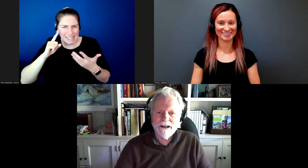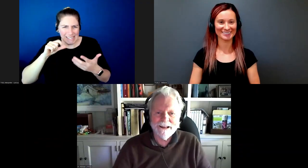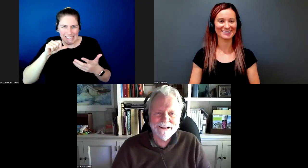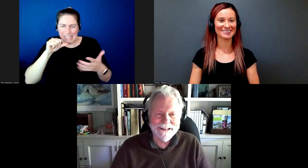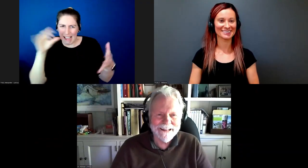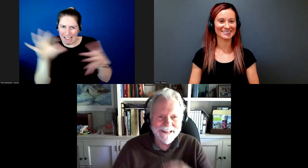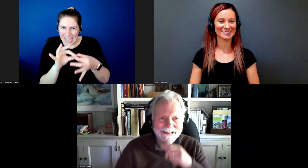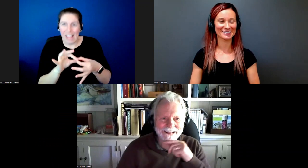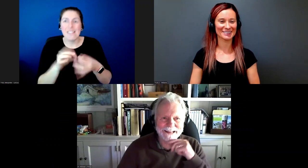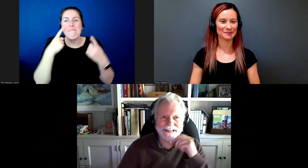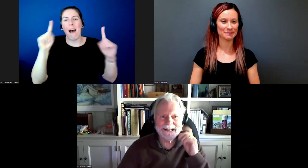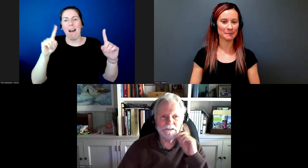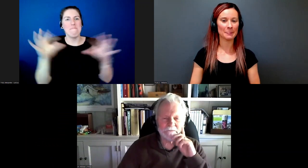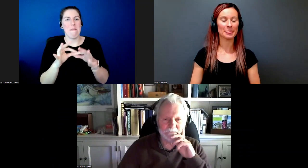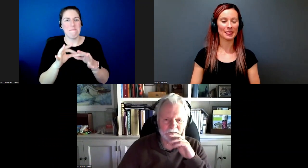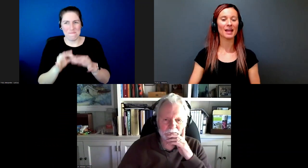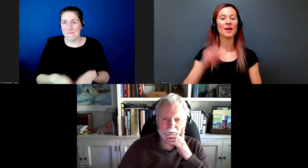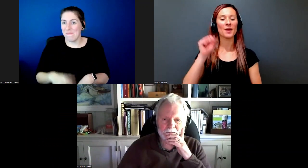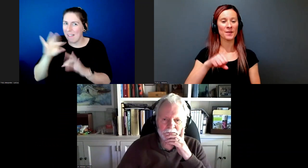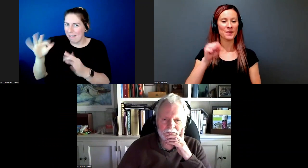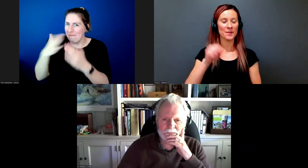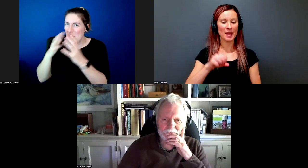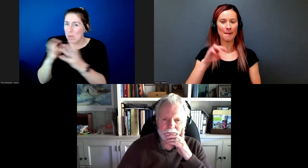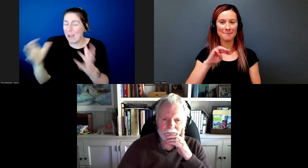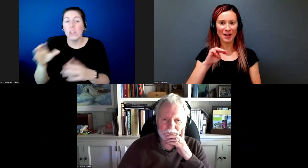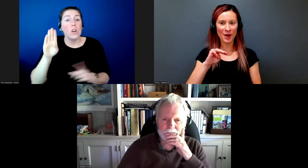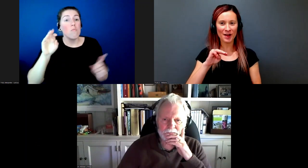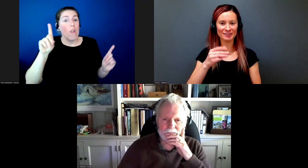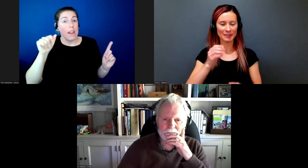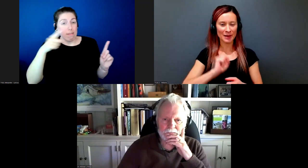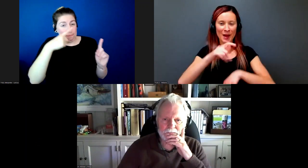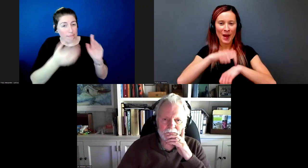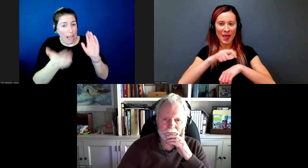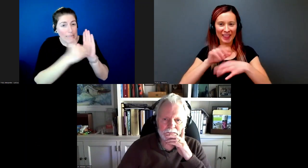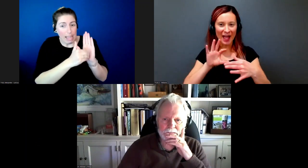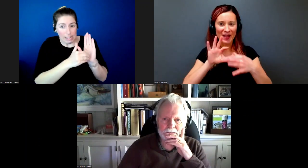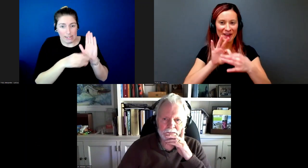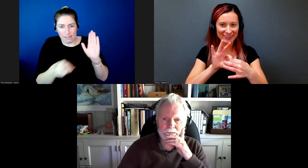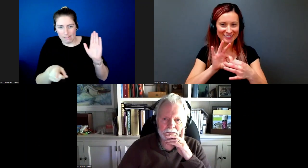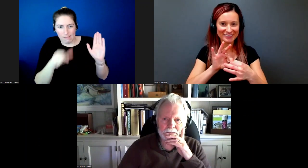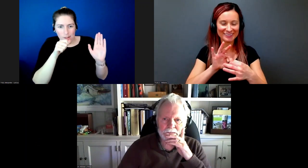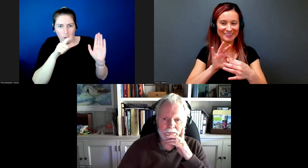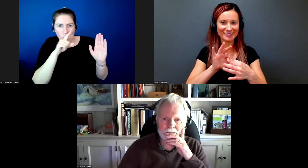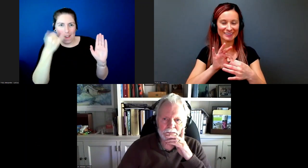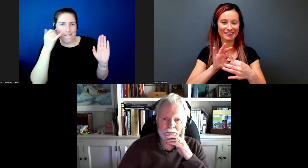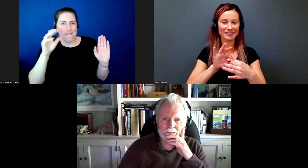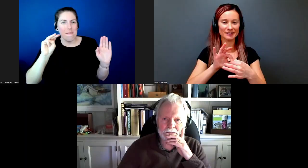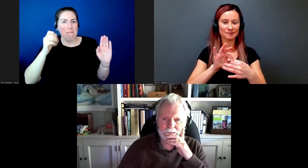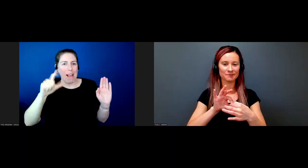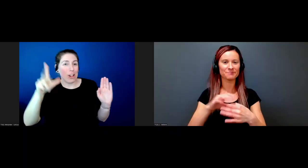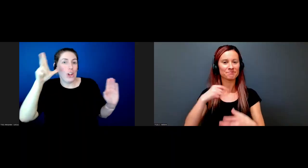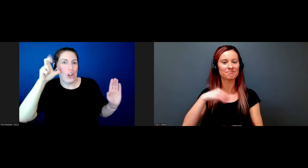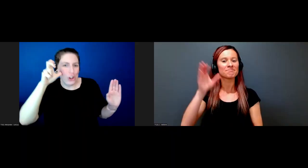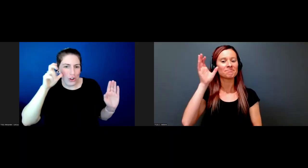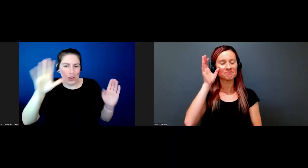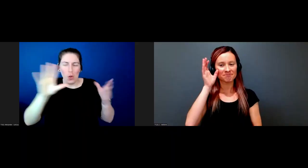connect. Thanks so much. So maybe Brenda, just maybe repeat what you said so Michael can hear your invitation to